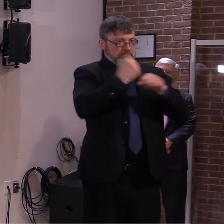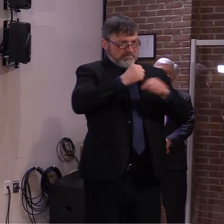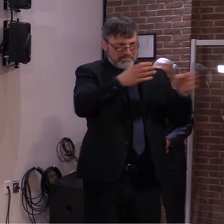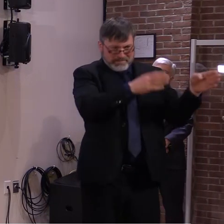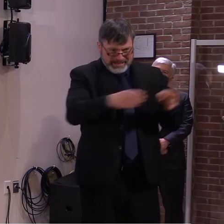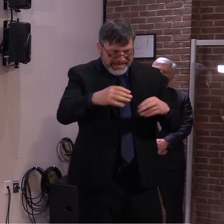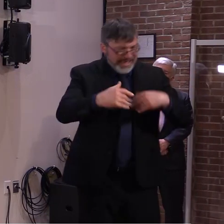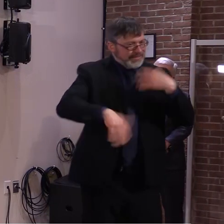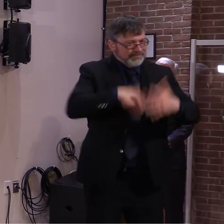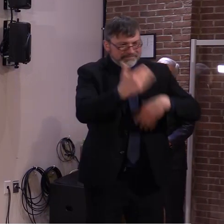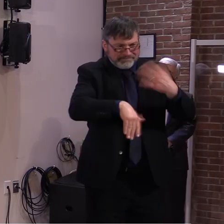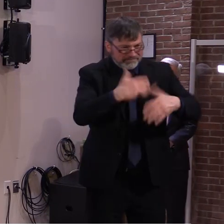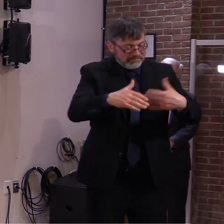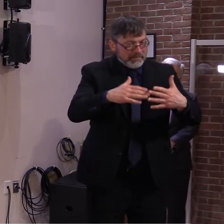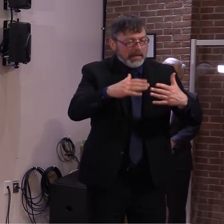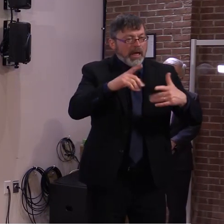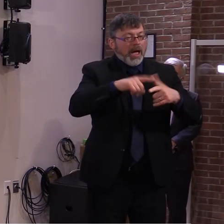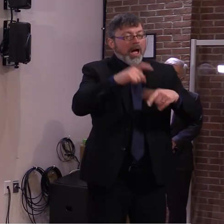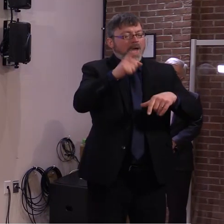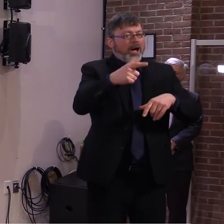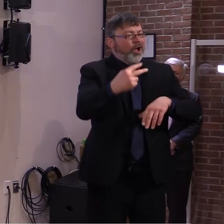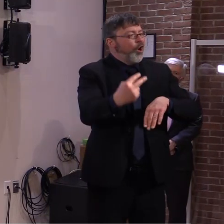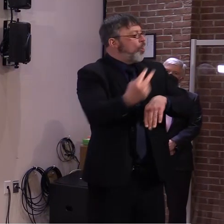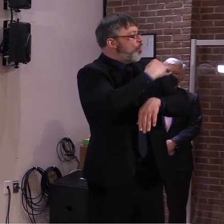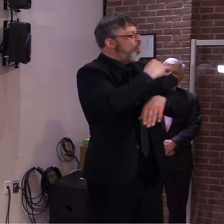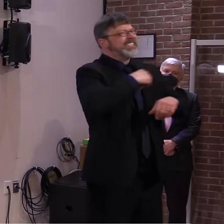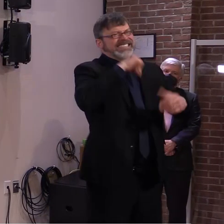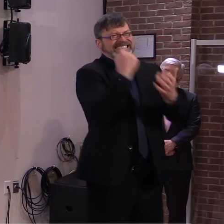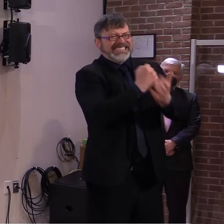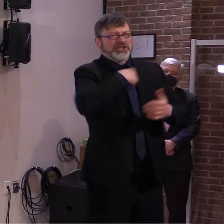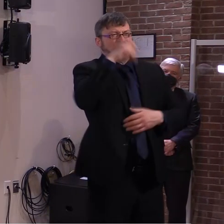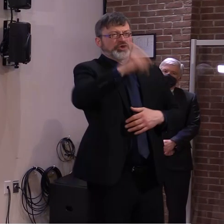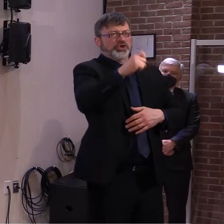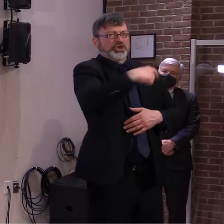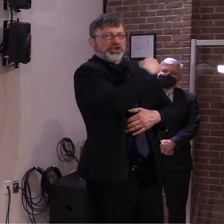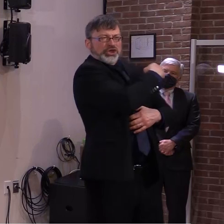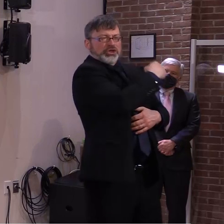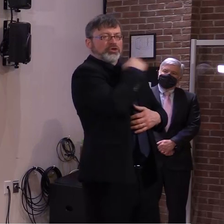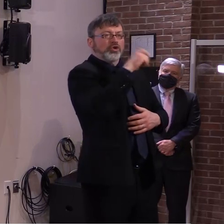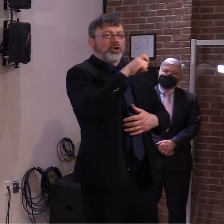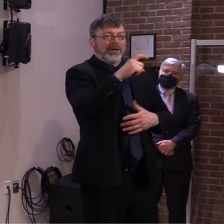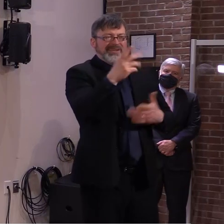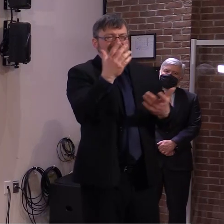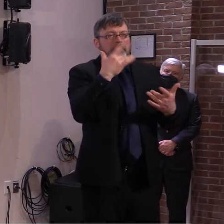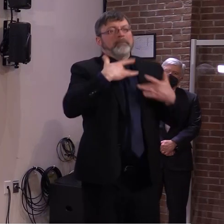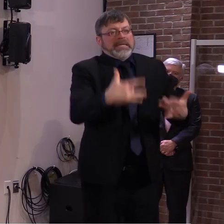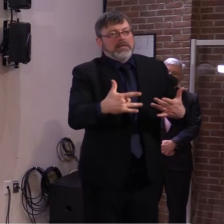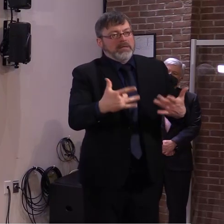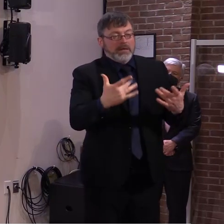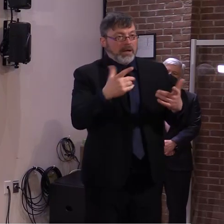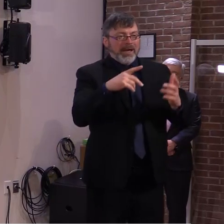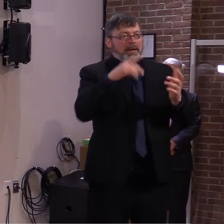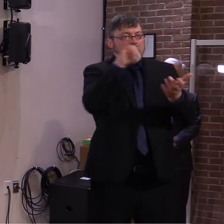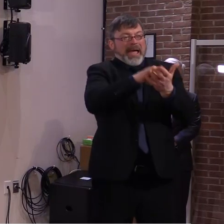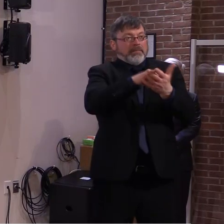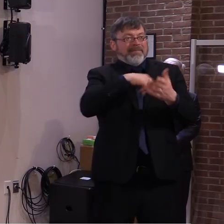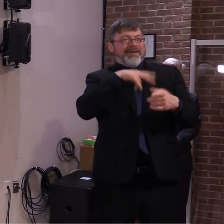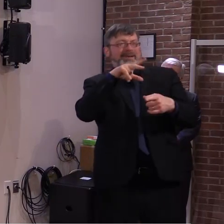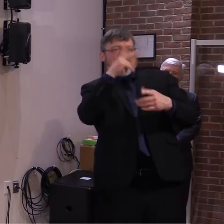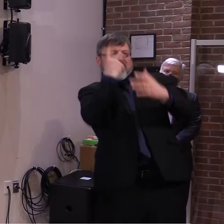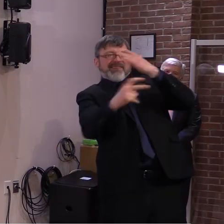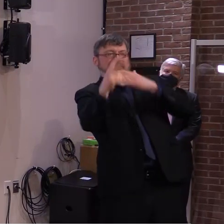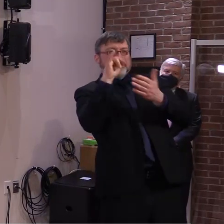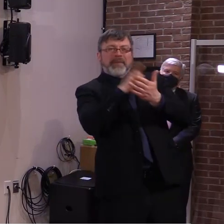vaccinating the population of Vermont, and we'll continue in this regard. Are you worried at all that with that message getting out,